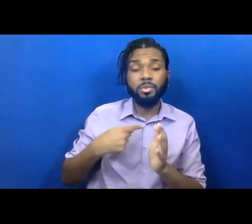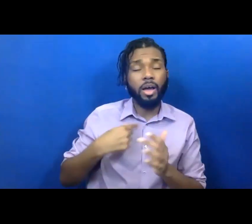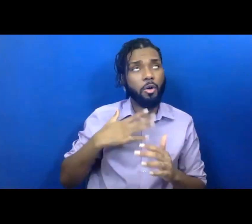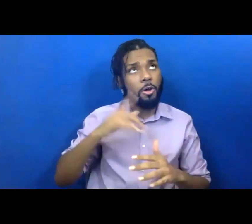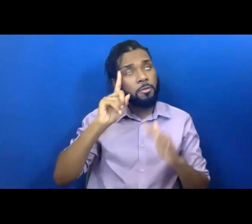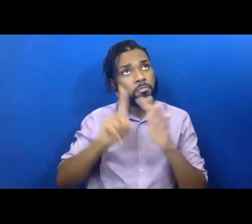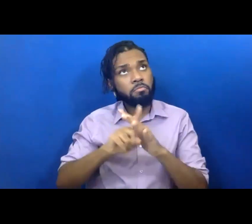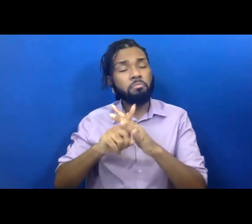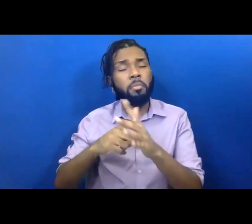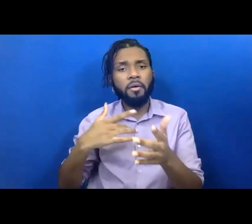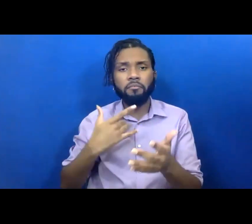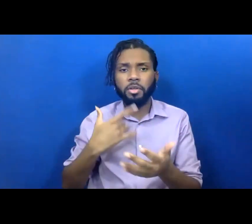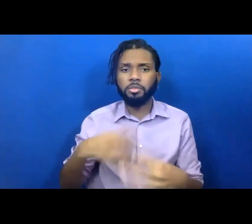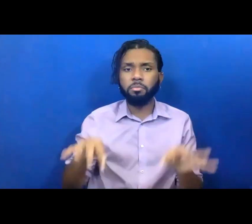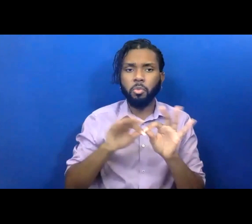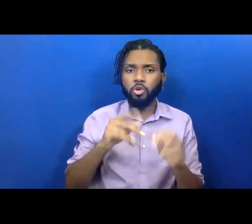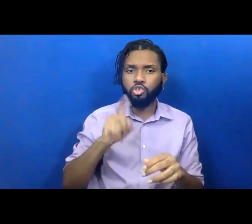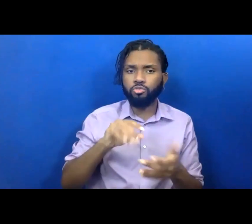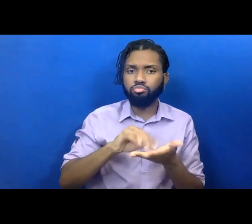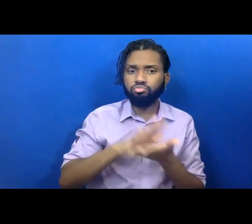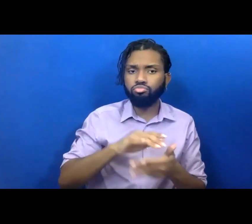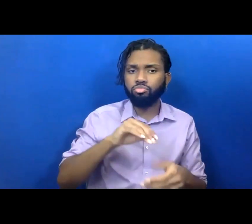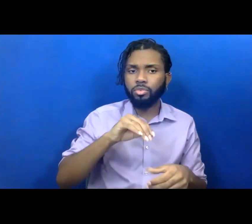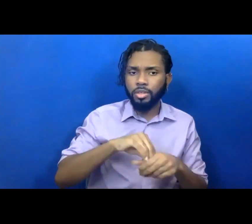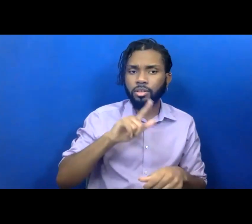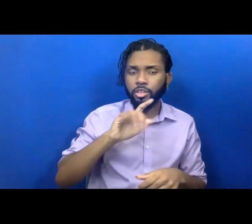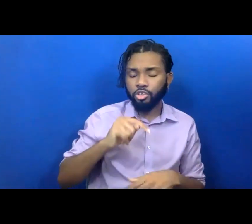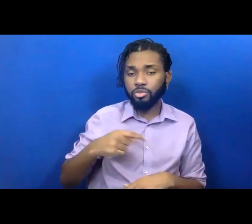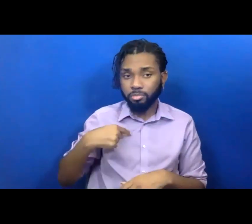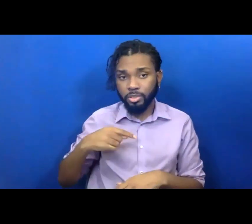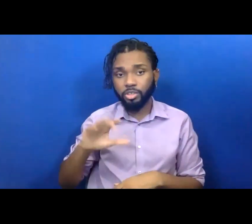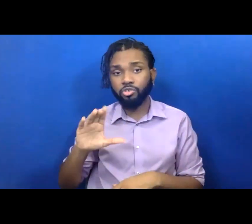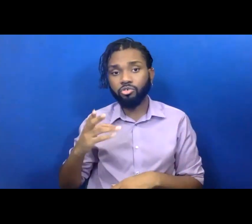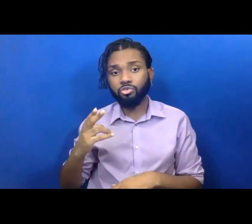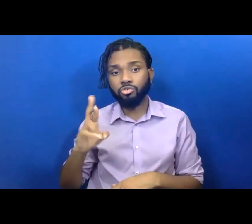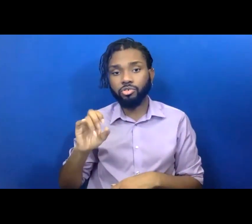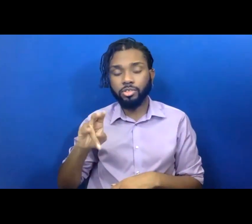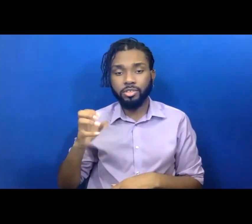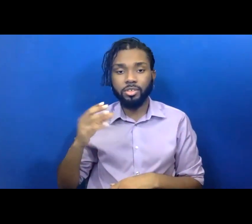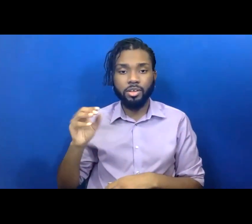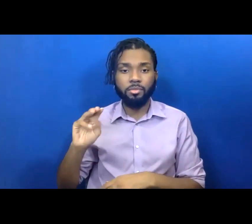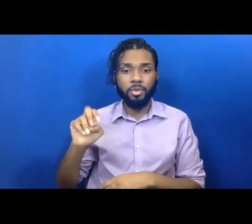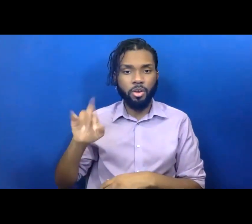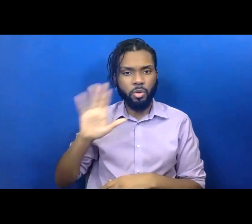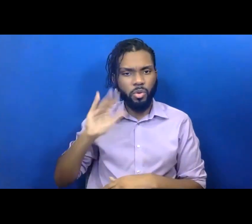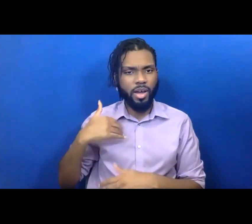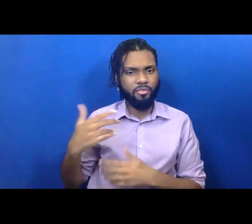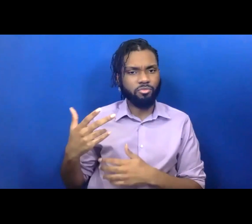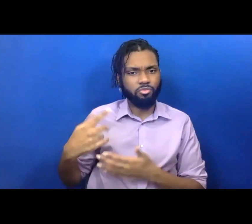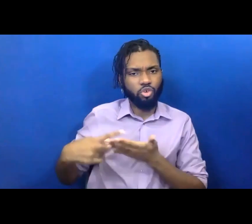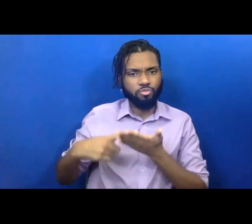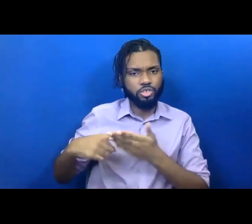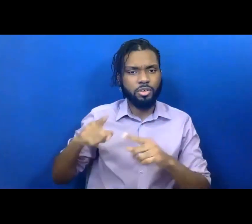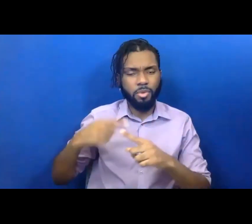in the linguistic literature. Christine and Mary and I would have conversations about that. And so then we would trade